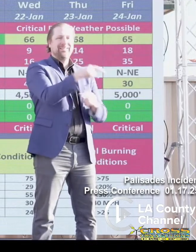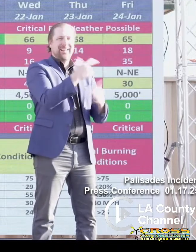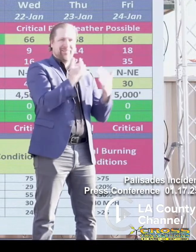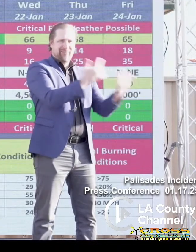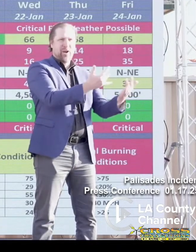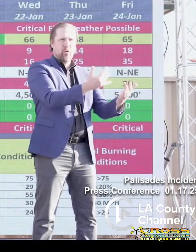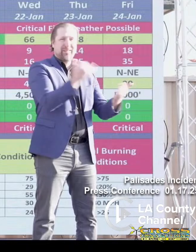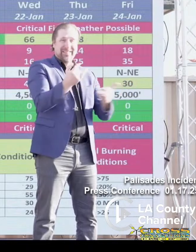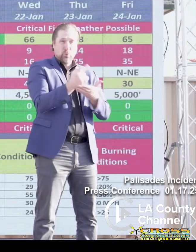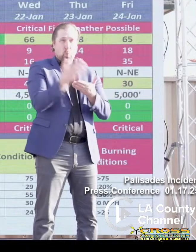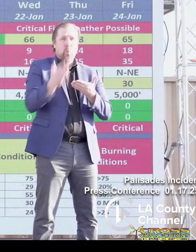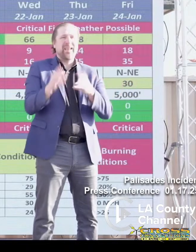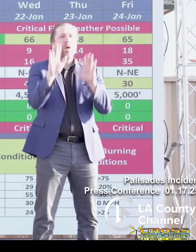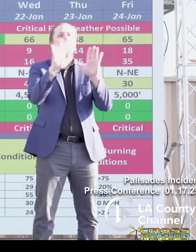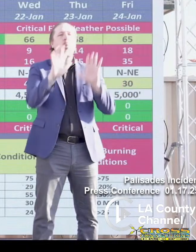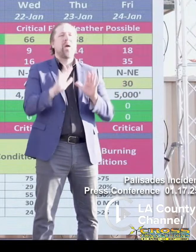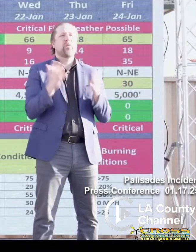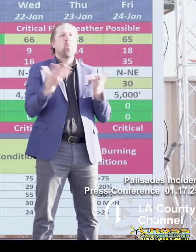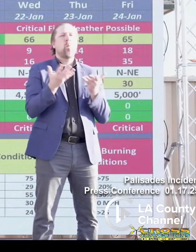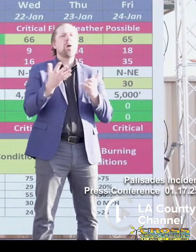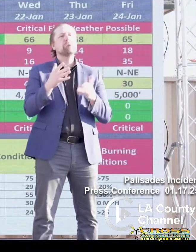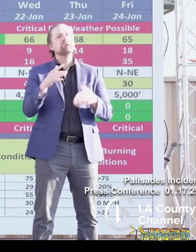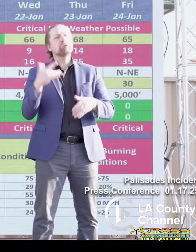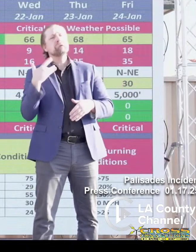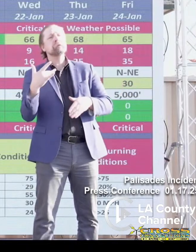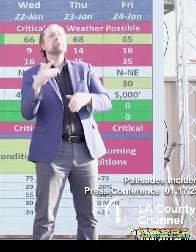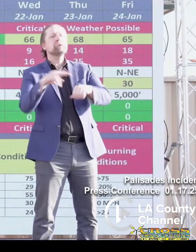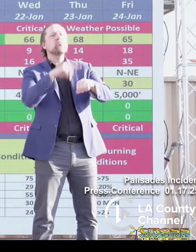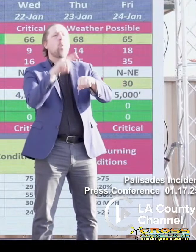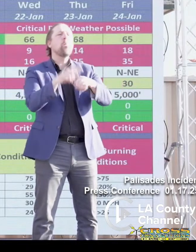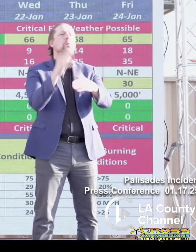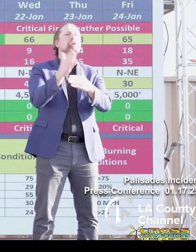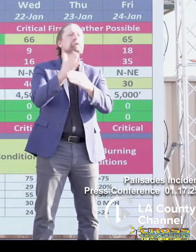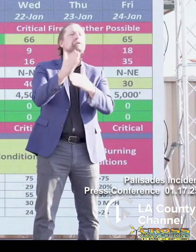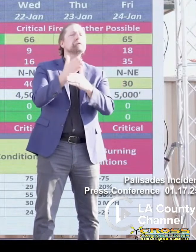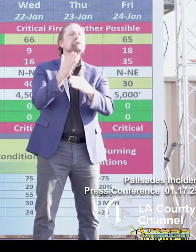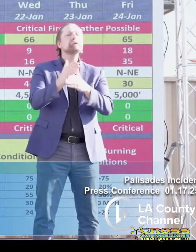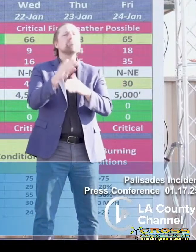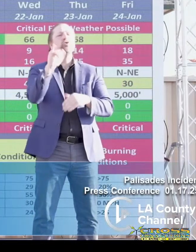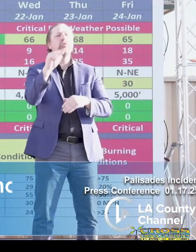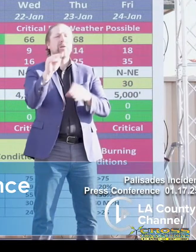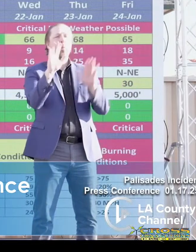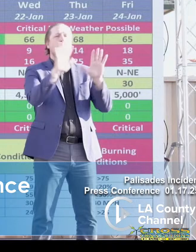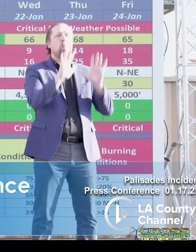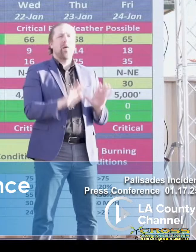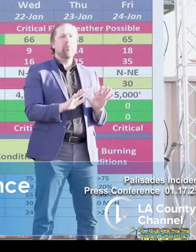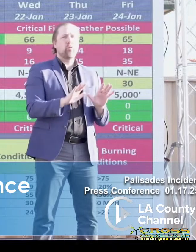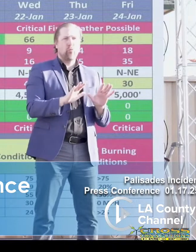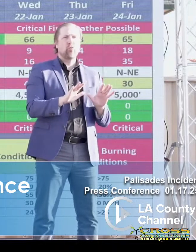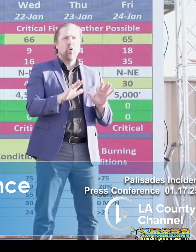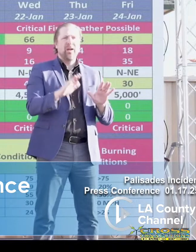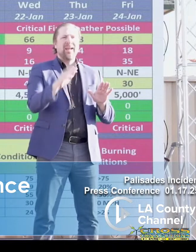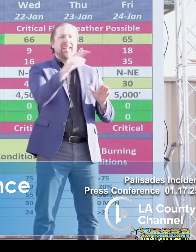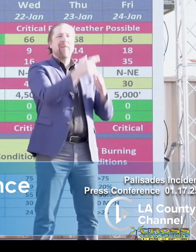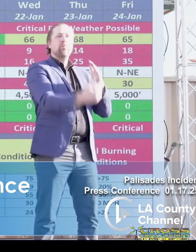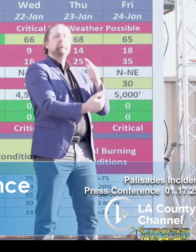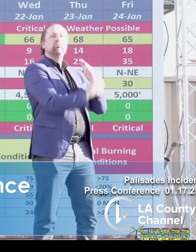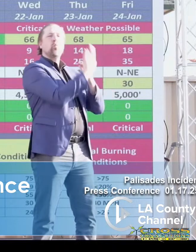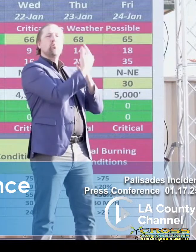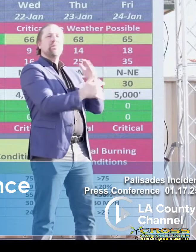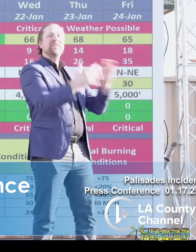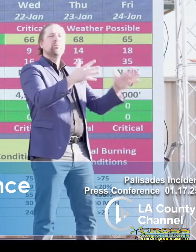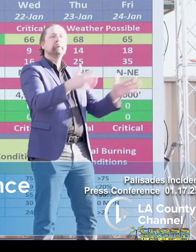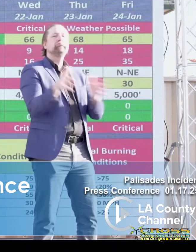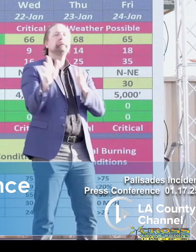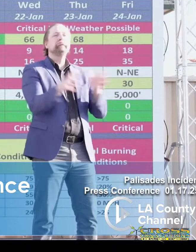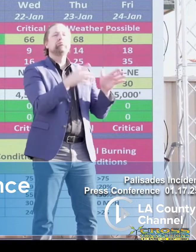the weekend, we're looking for very typical mid-January conditions here across the fire. Going to have a nice southerly onshore sea breeze each